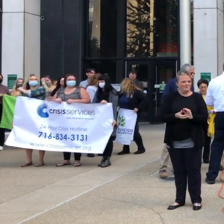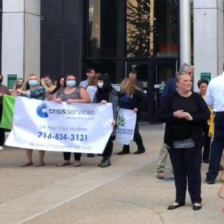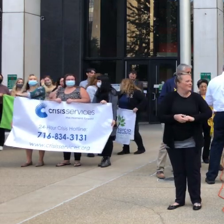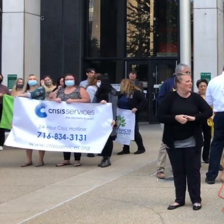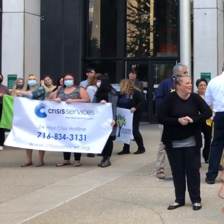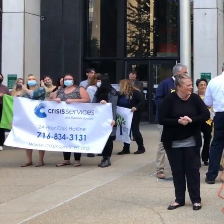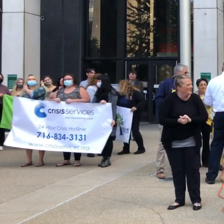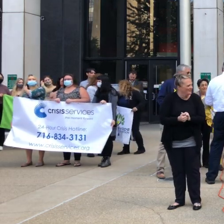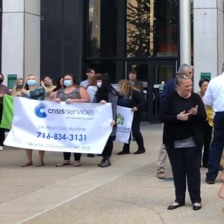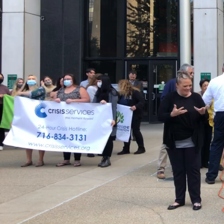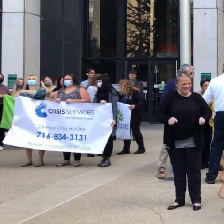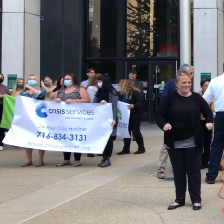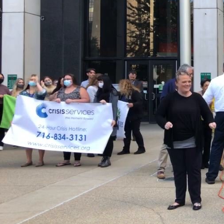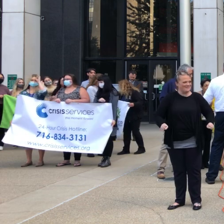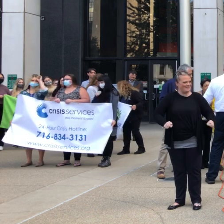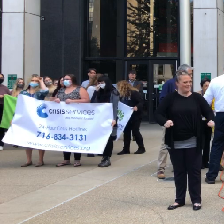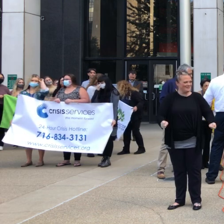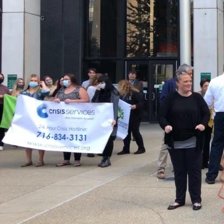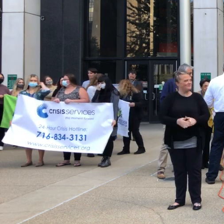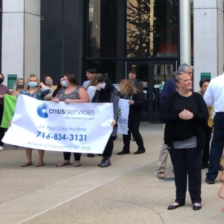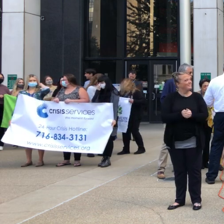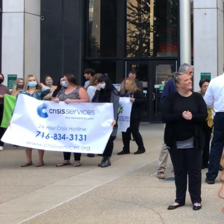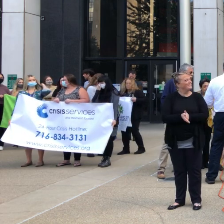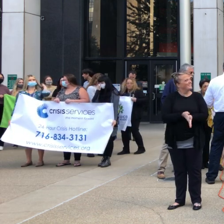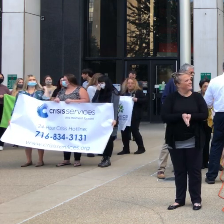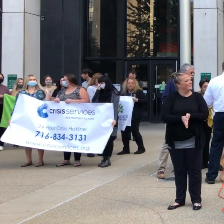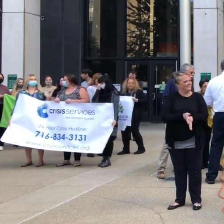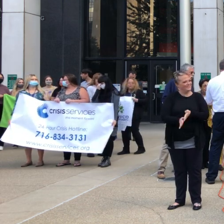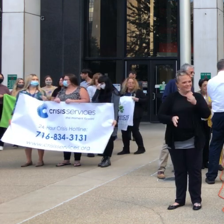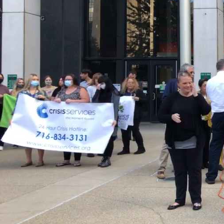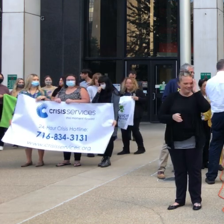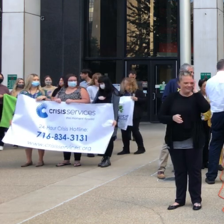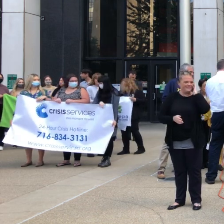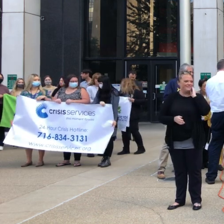cooler out. Gotta get my hands warm.